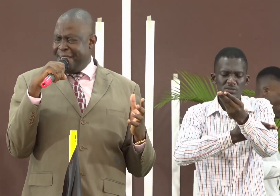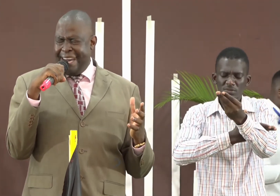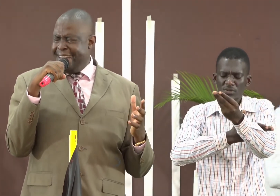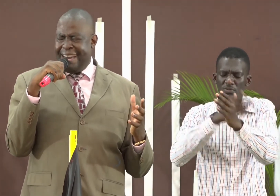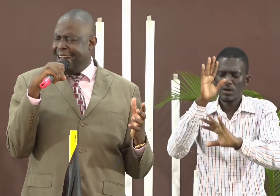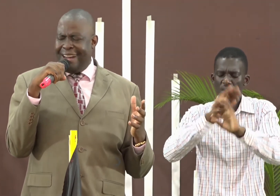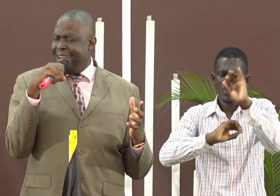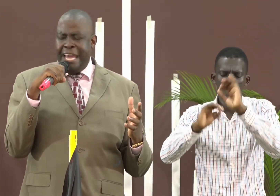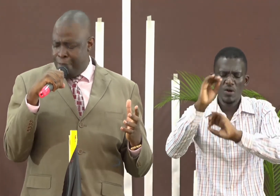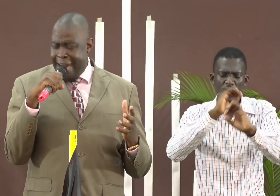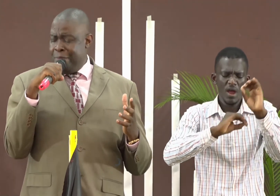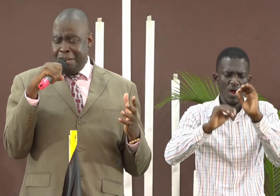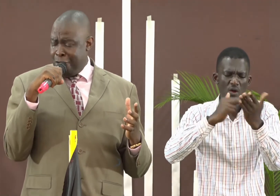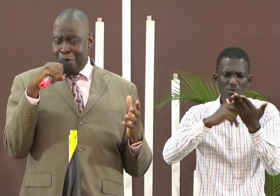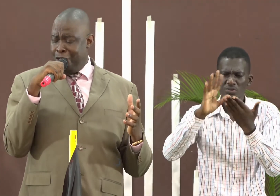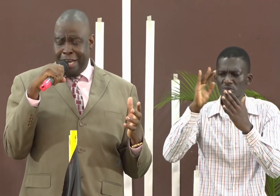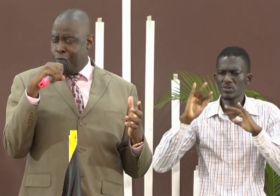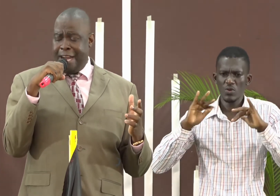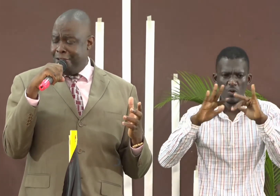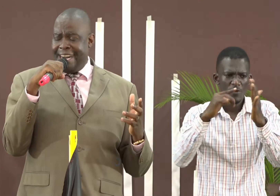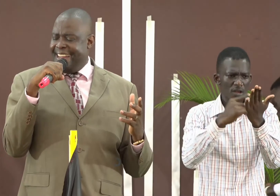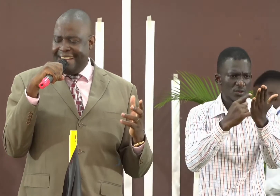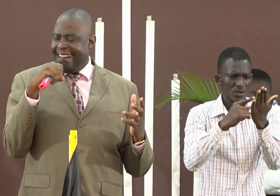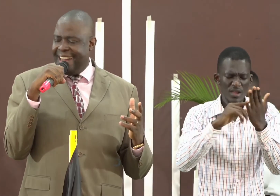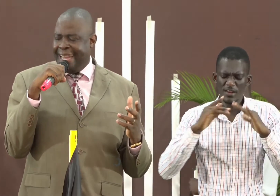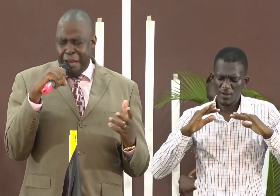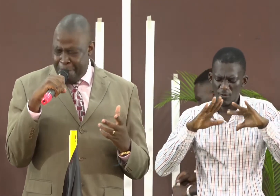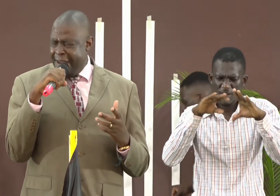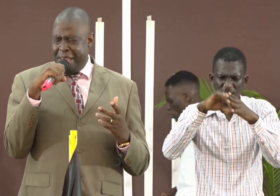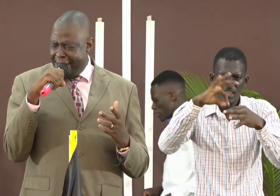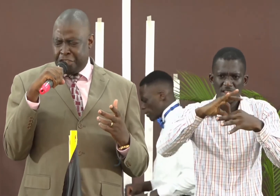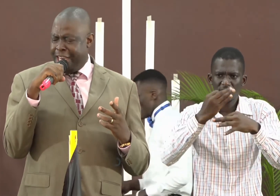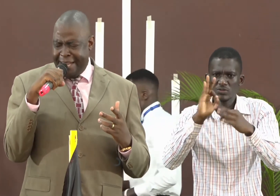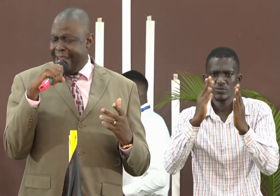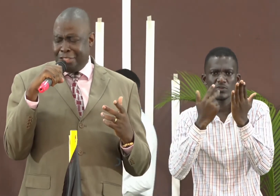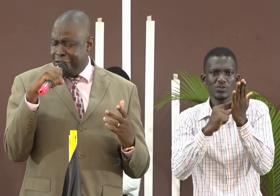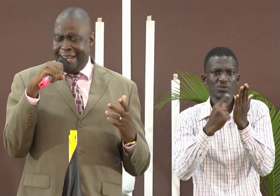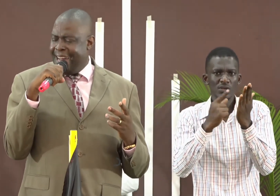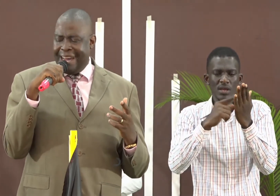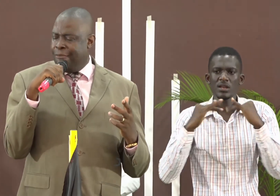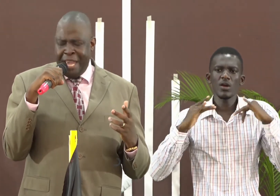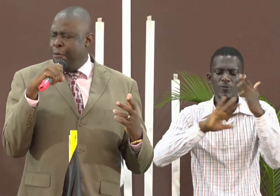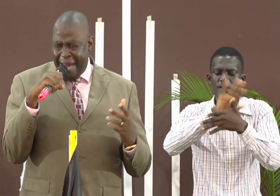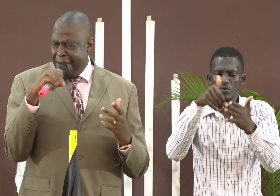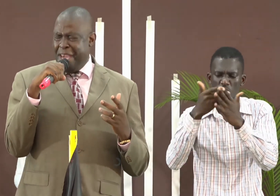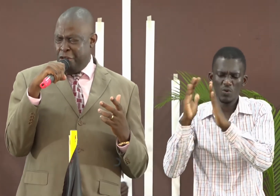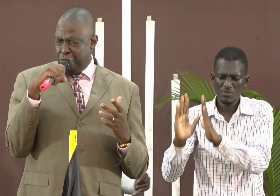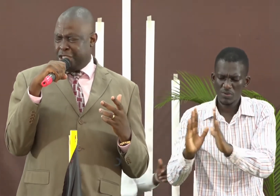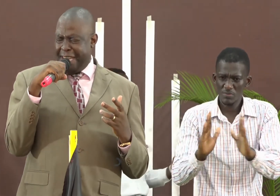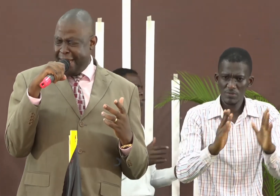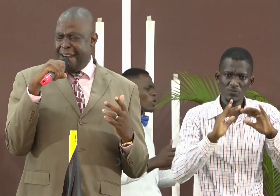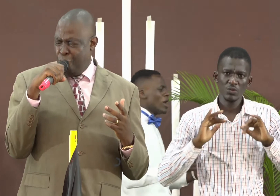na Uganda, mami no kulonda kwa Uganda, mami rentege kazona, mami